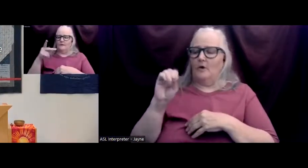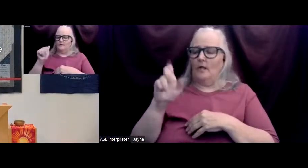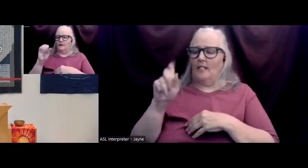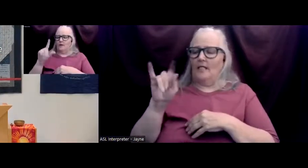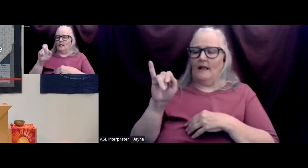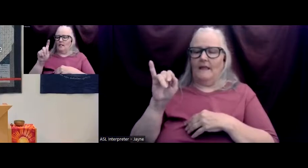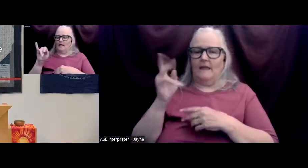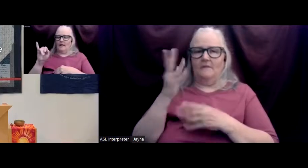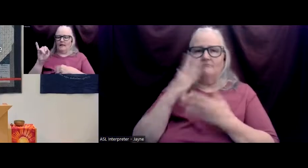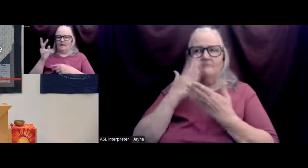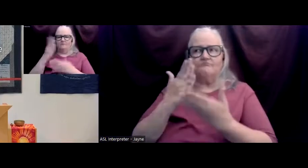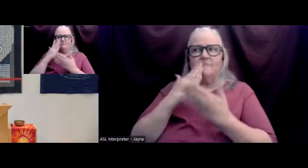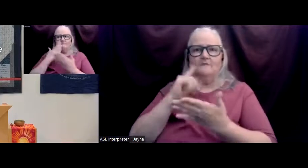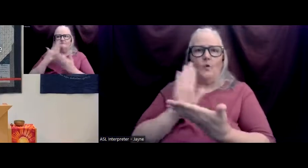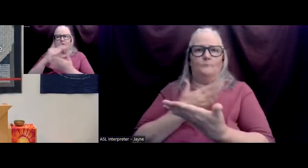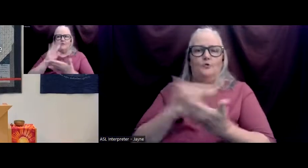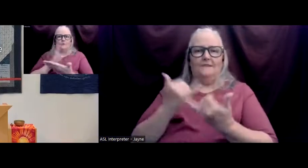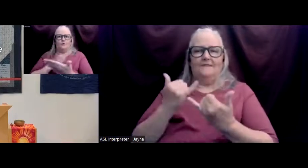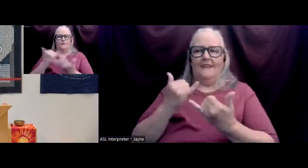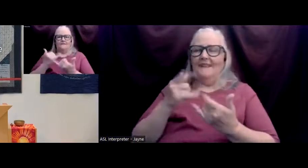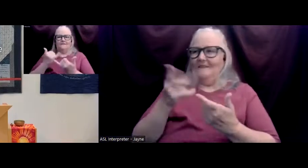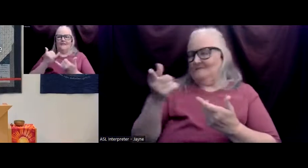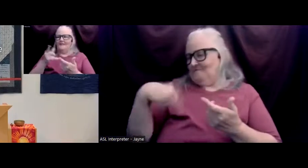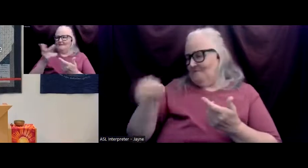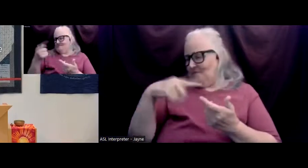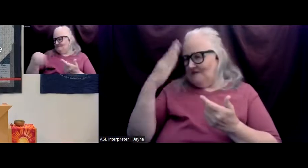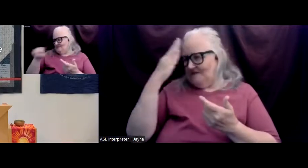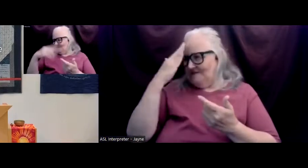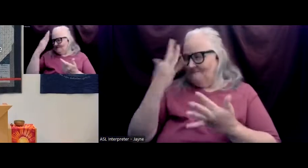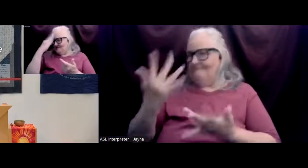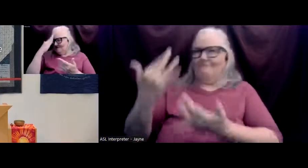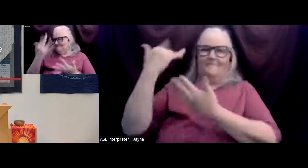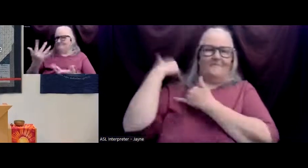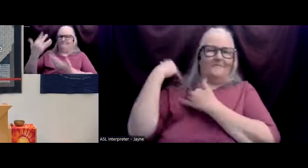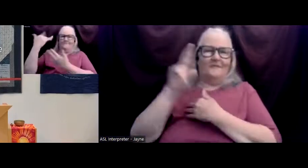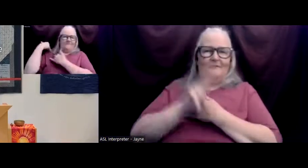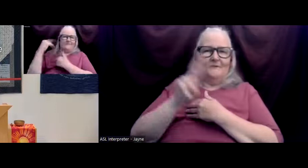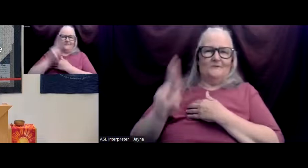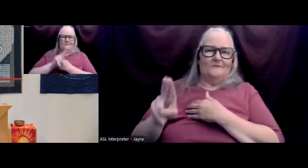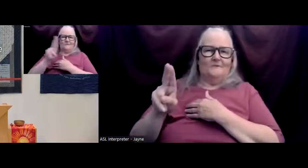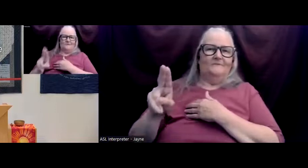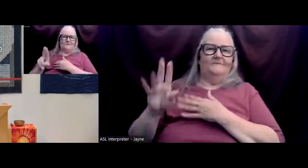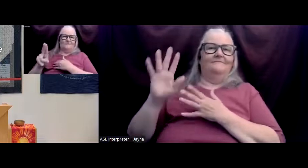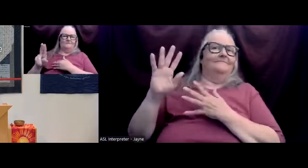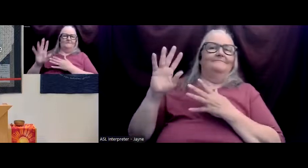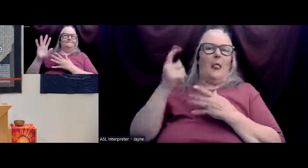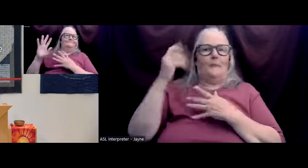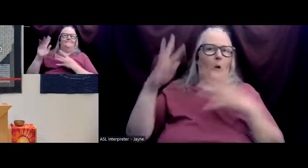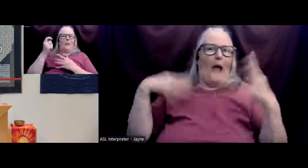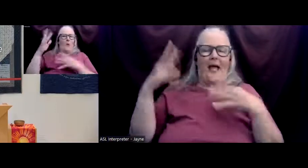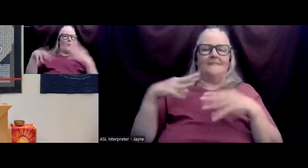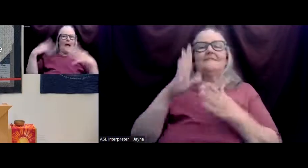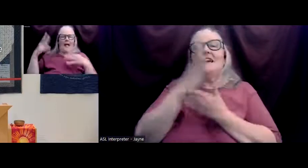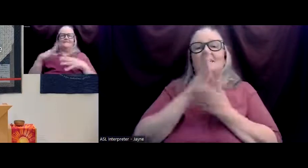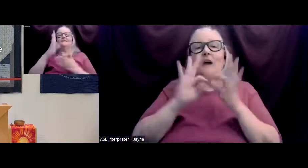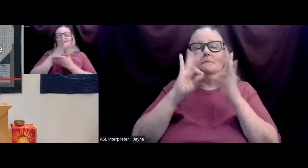today. We go way back to Why Are You You times, and there are certain families that, because I've been